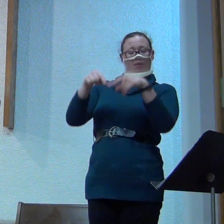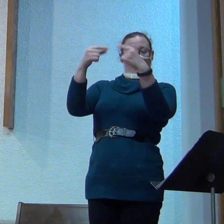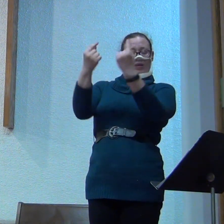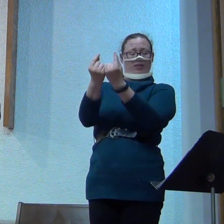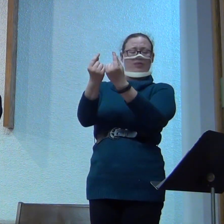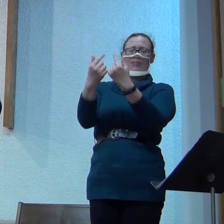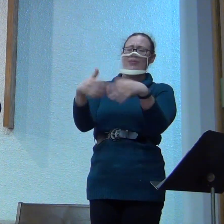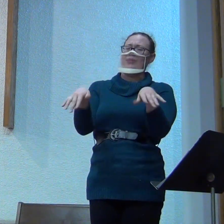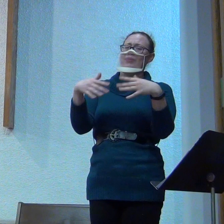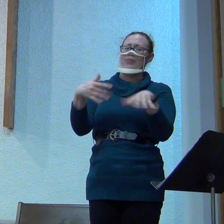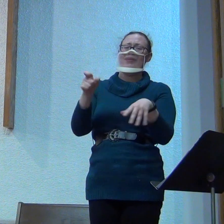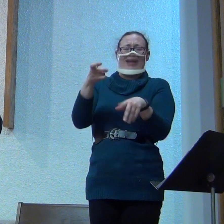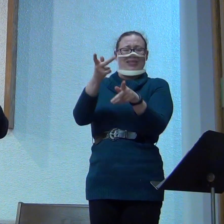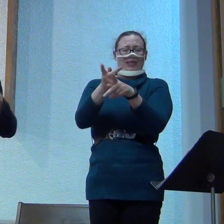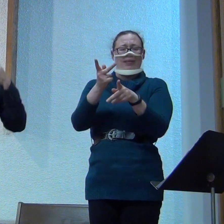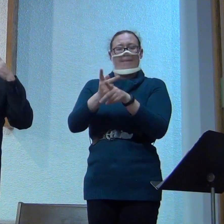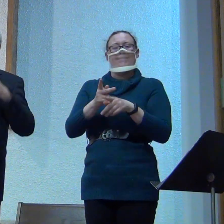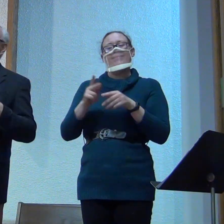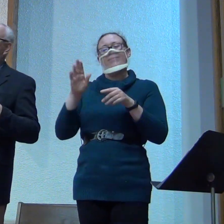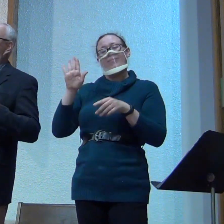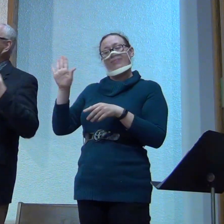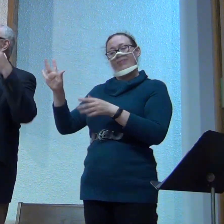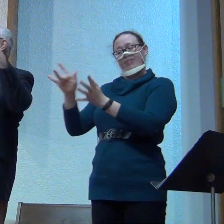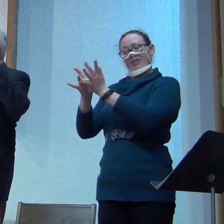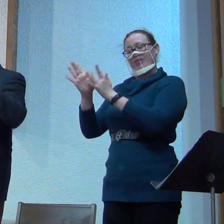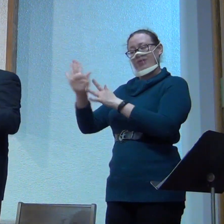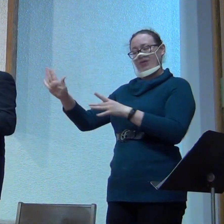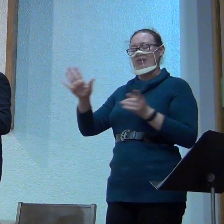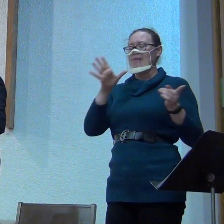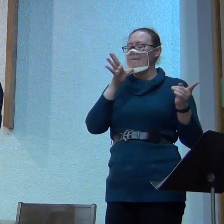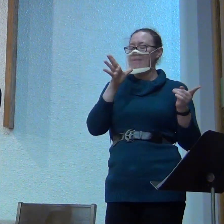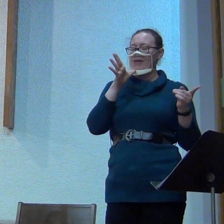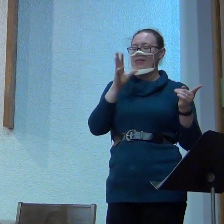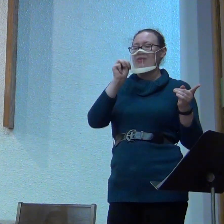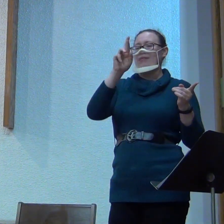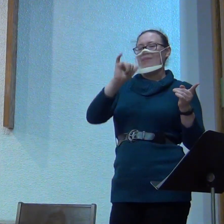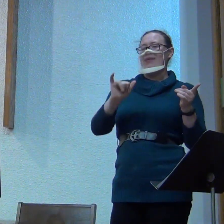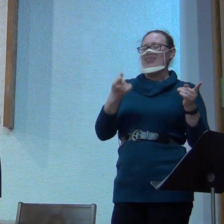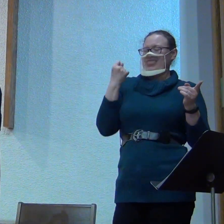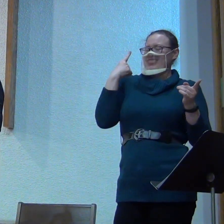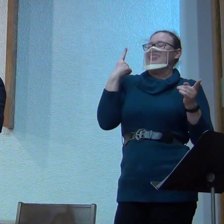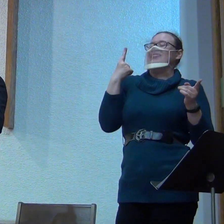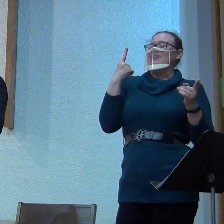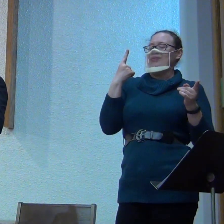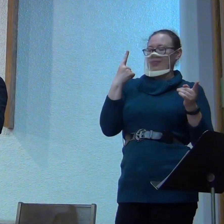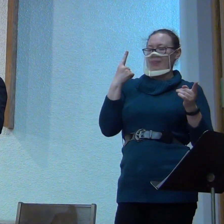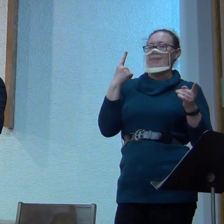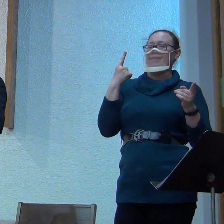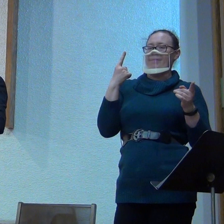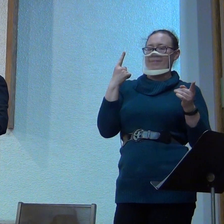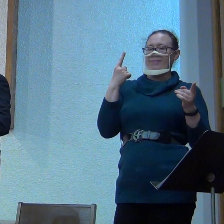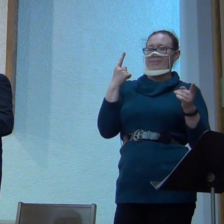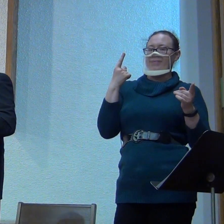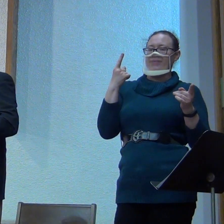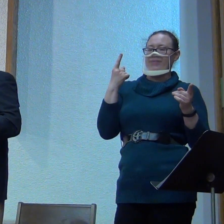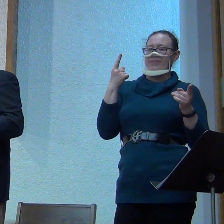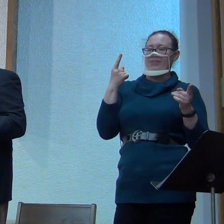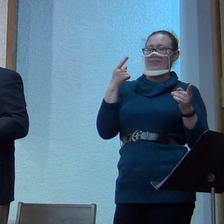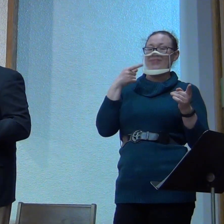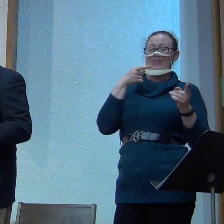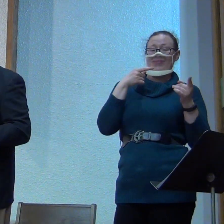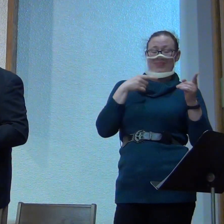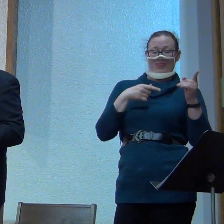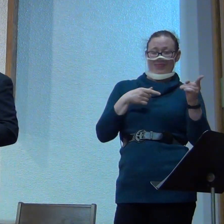And this was something that Jesus' mother Mary felt very keenly. She